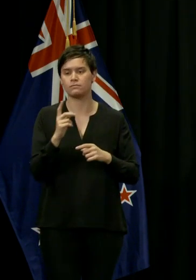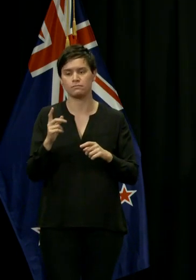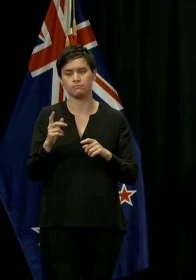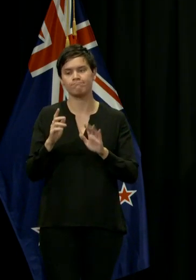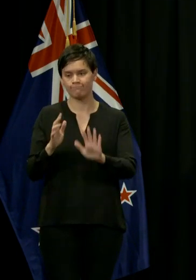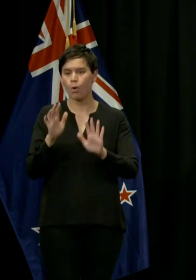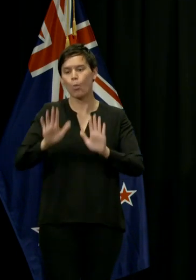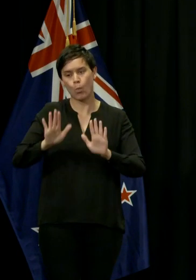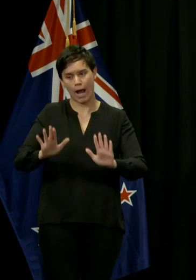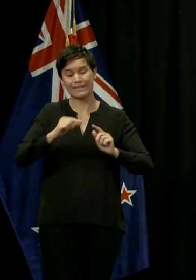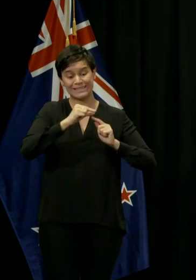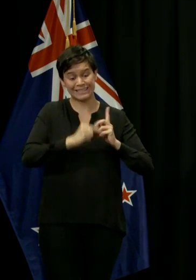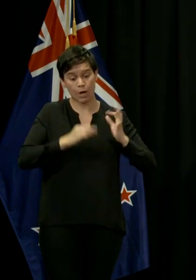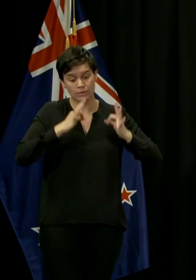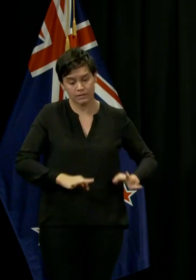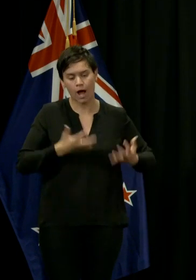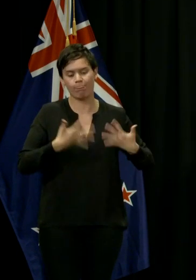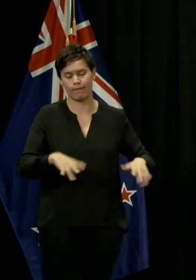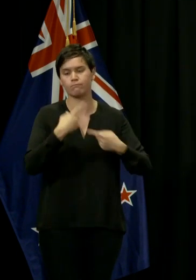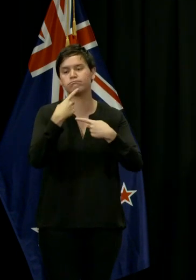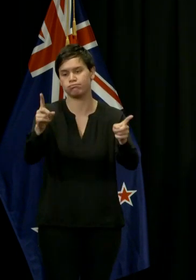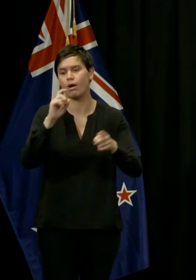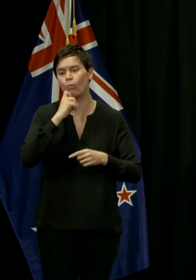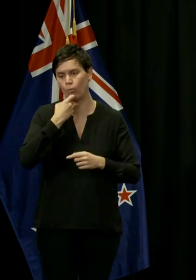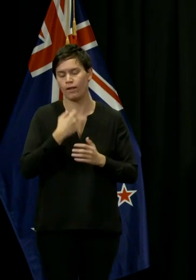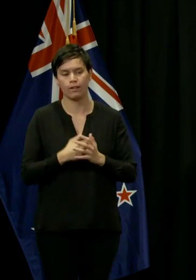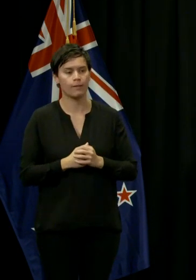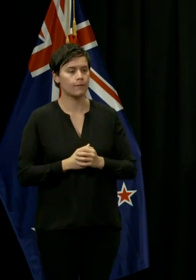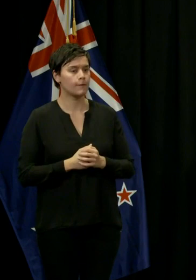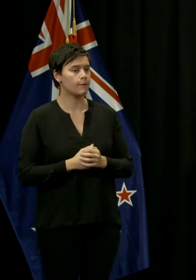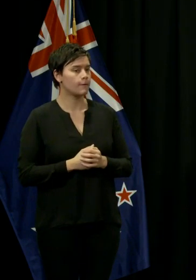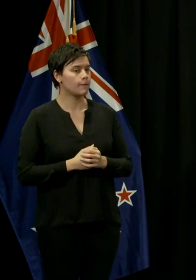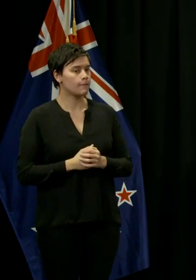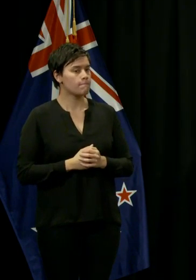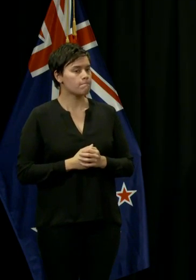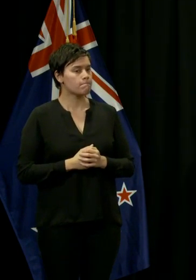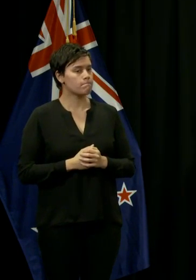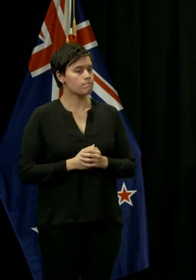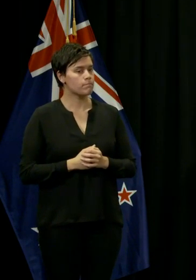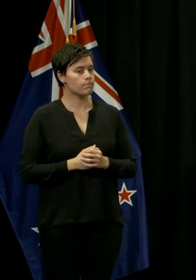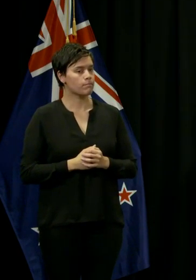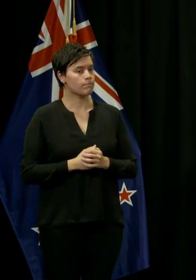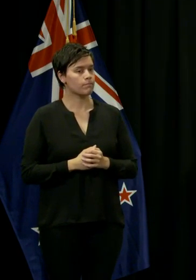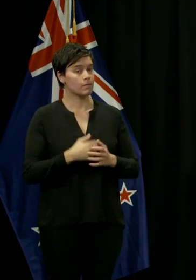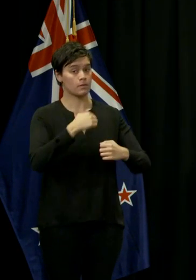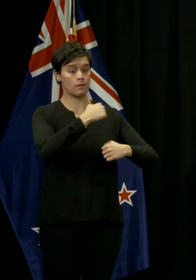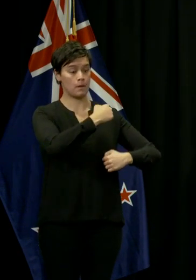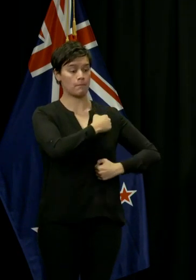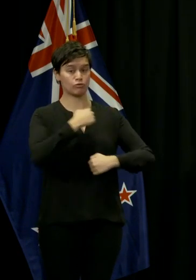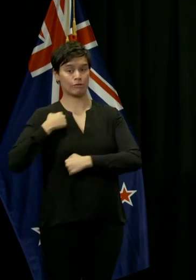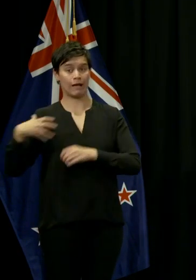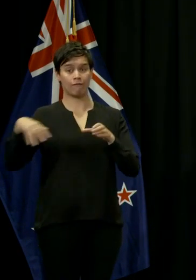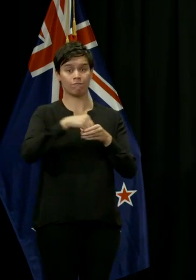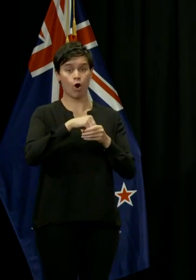till we've finalised that work. Tober. So a could you follow-up please to that, provide a follow-up to that Yeah, I'll earlier be question coming about to you. enforcement. Will Yes. the military be involved? What will the